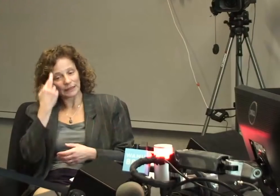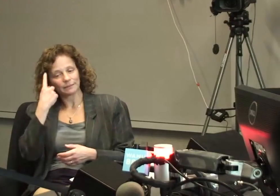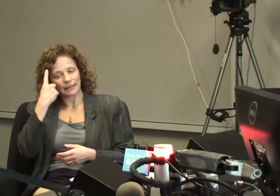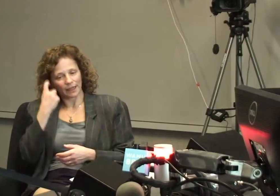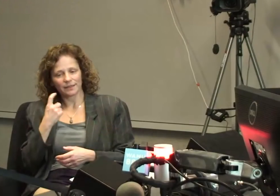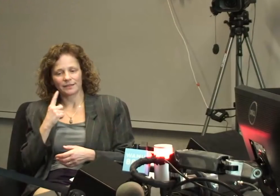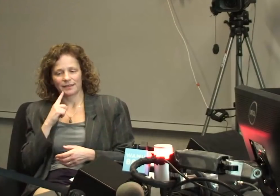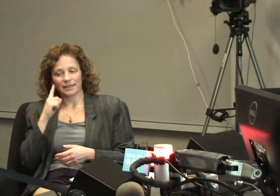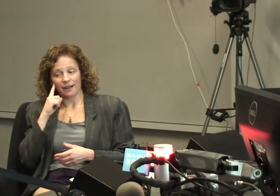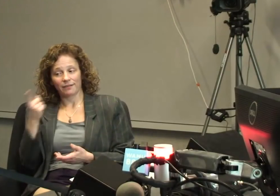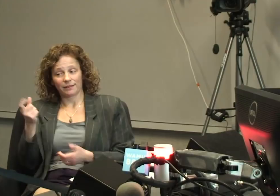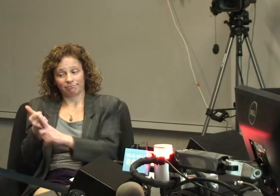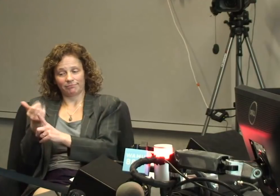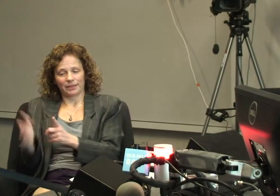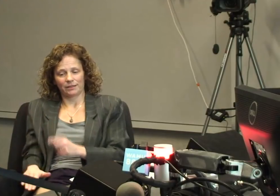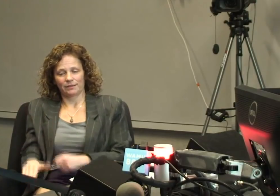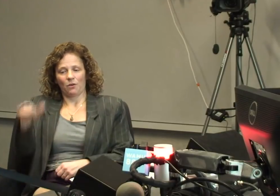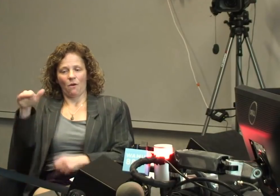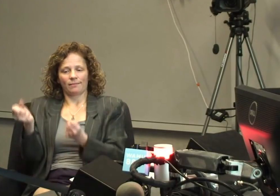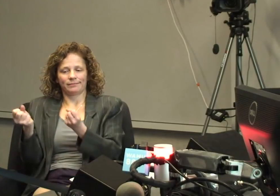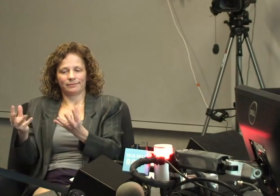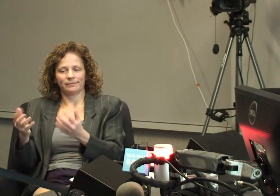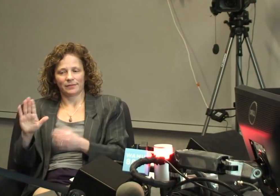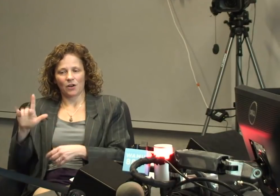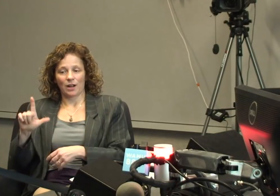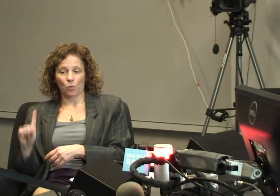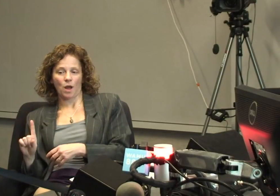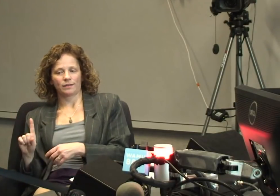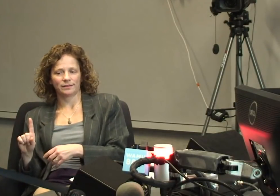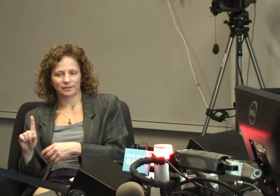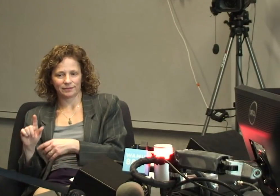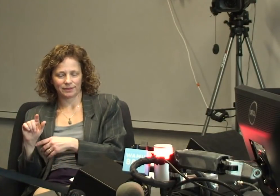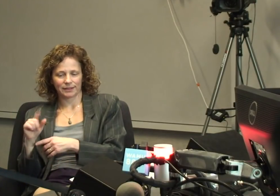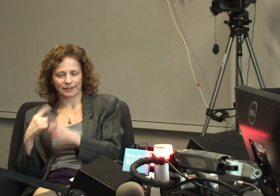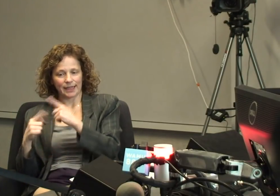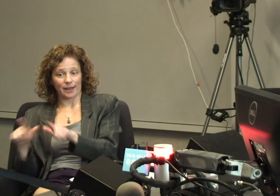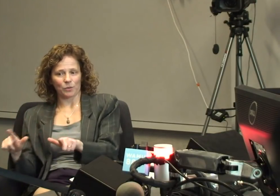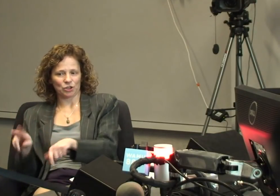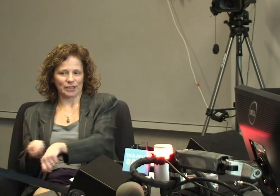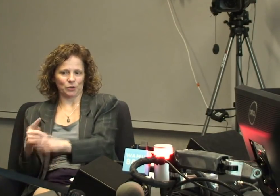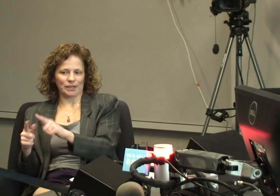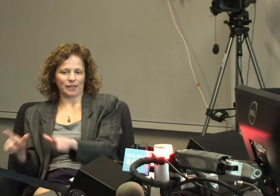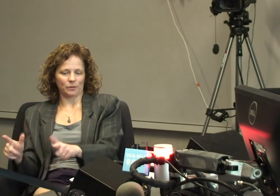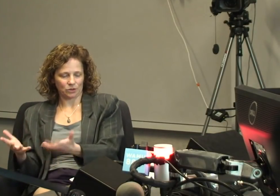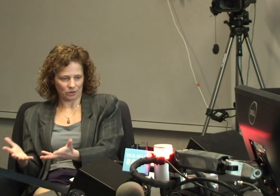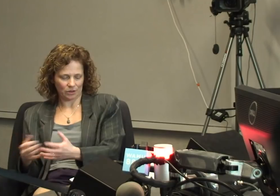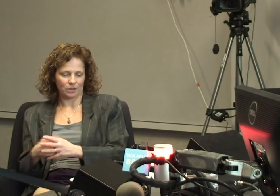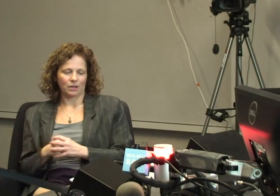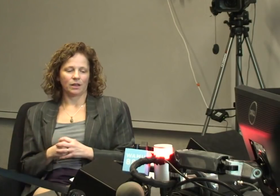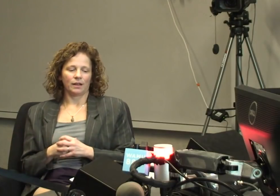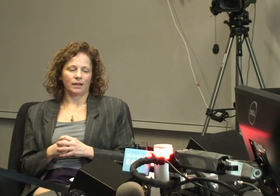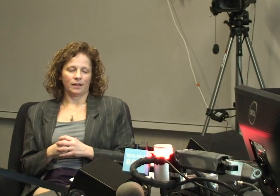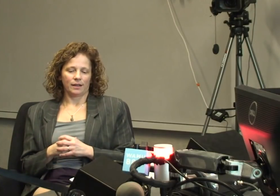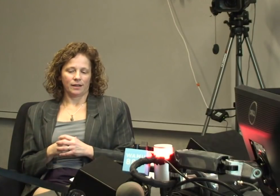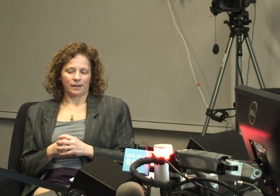Well, one reason for this growing trend is because deaf individuals have been raised using American Sign Language as their native language, their L1 language.